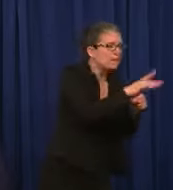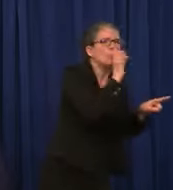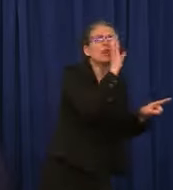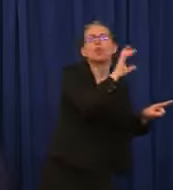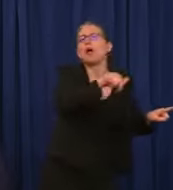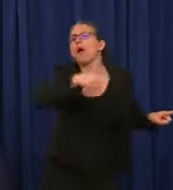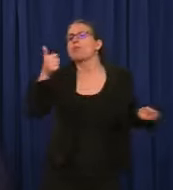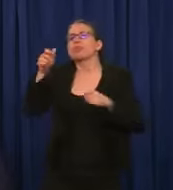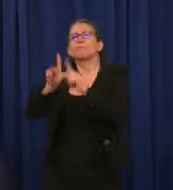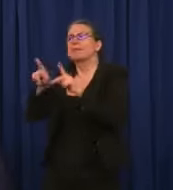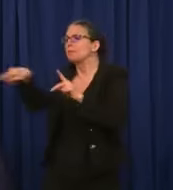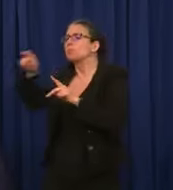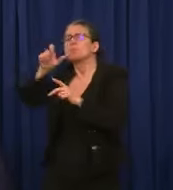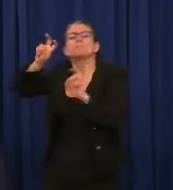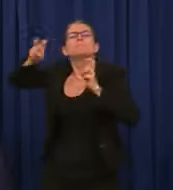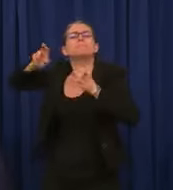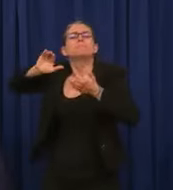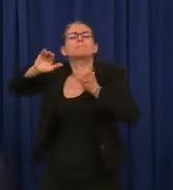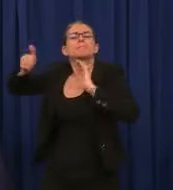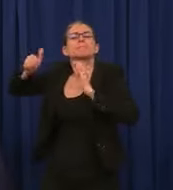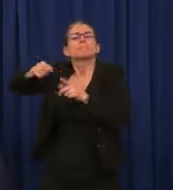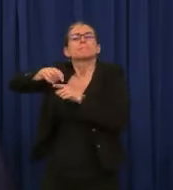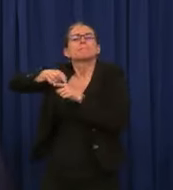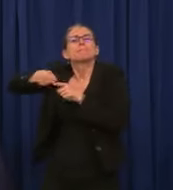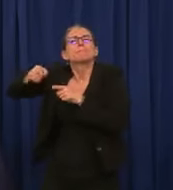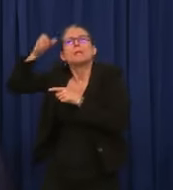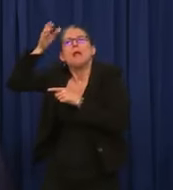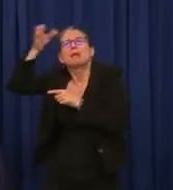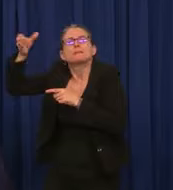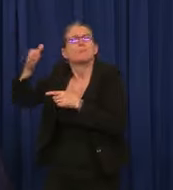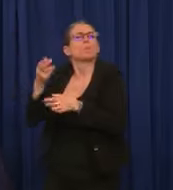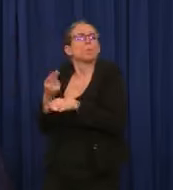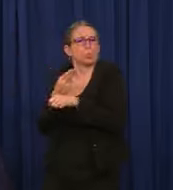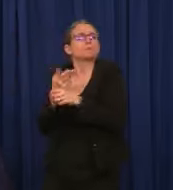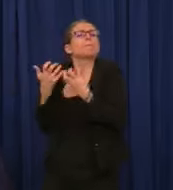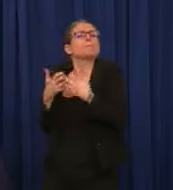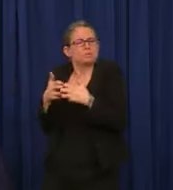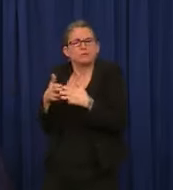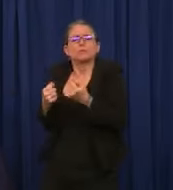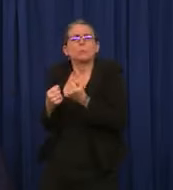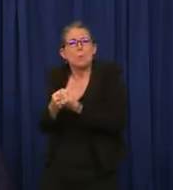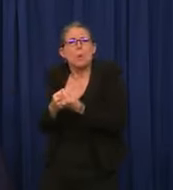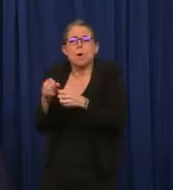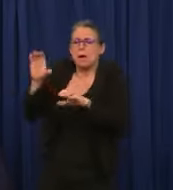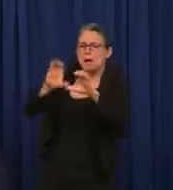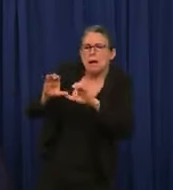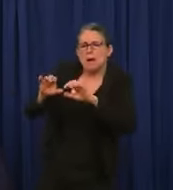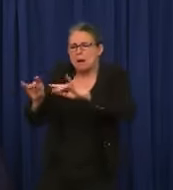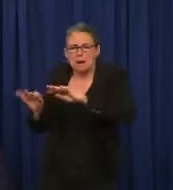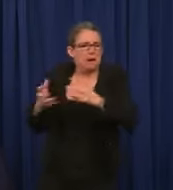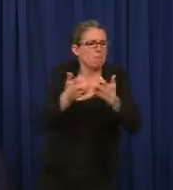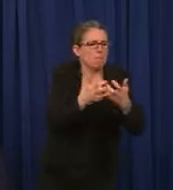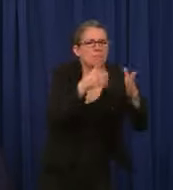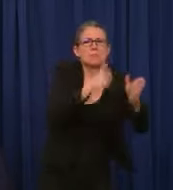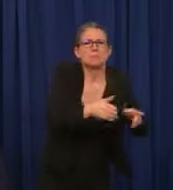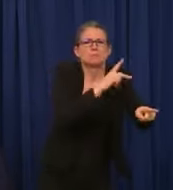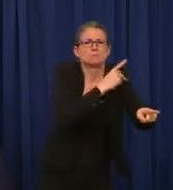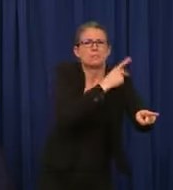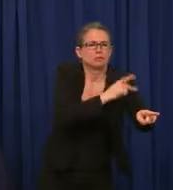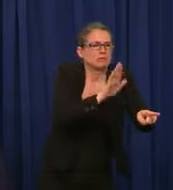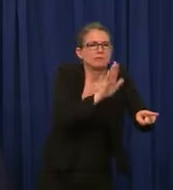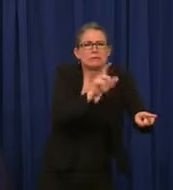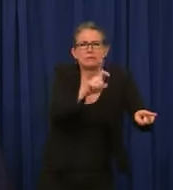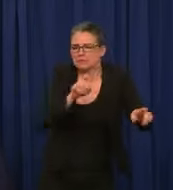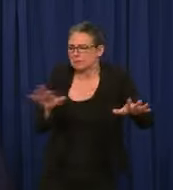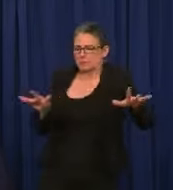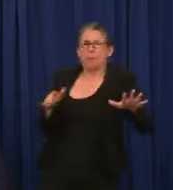technicians who may want to deploy to Maine. This may include, for example, states whose place in the outbreak is several